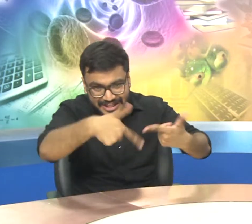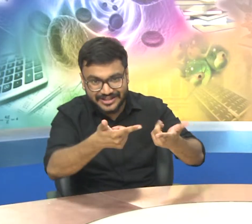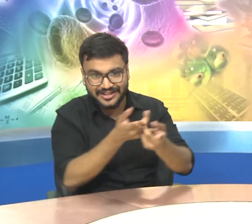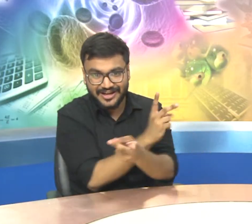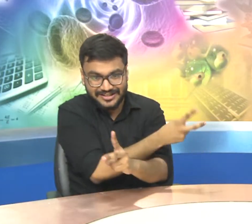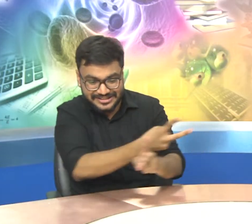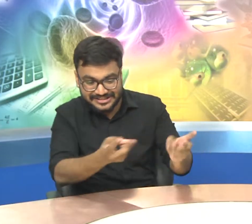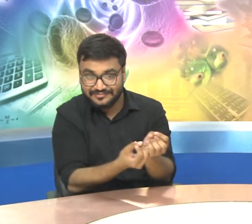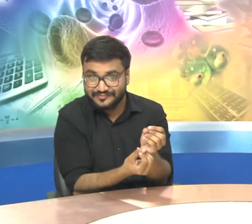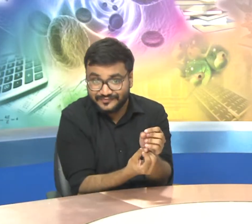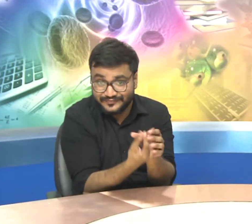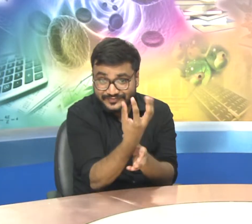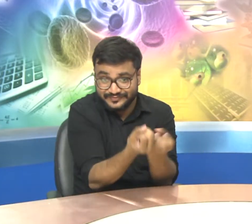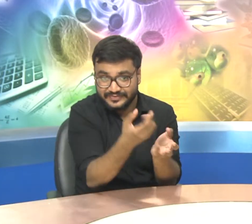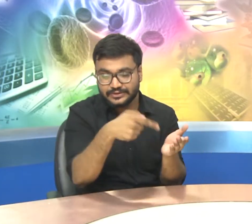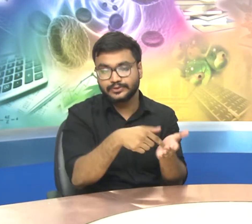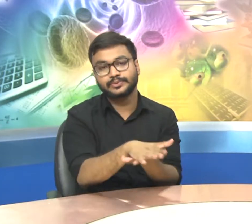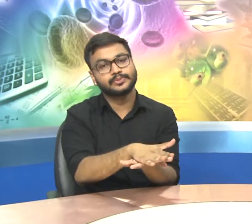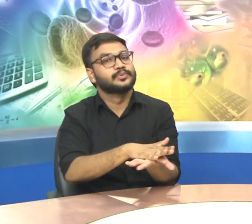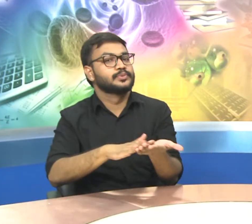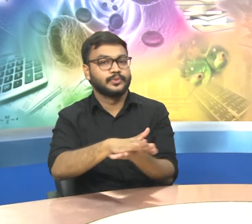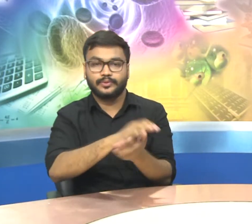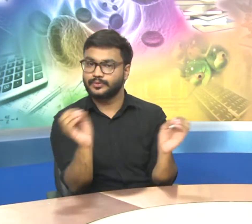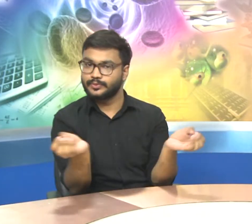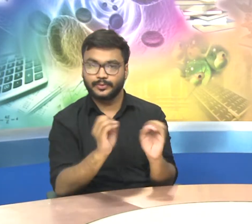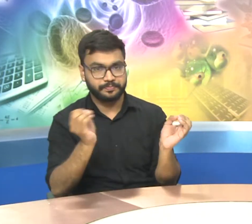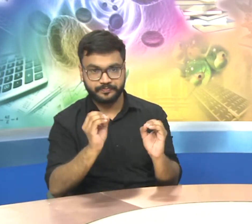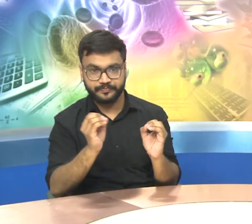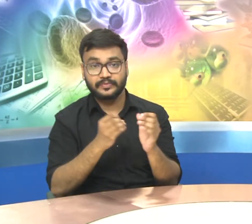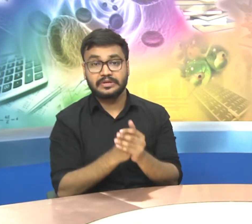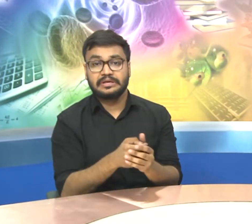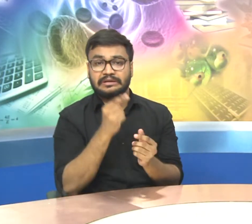and the photosynthesis cannot occur in this level.